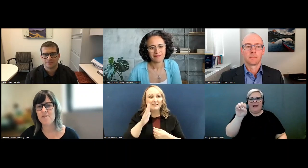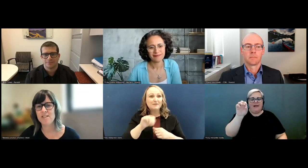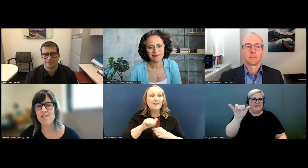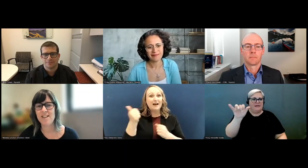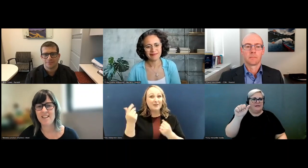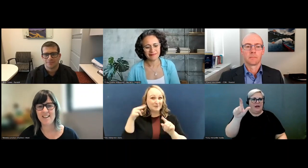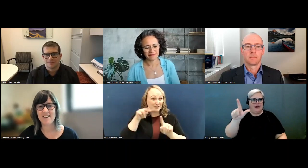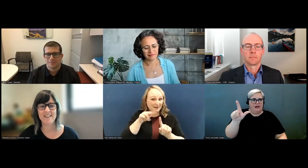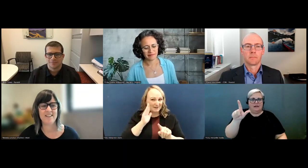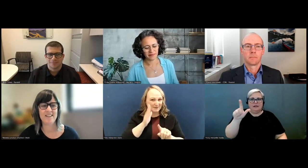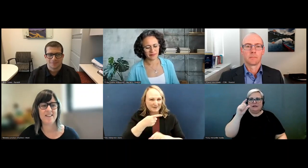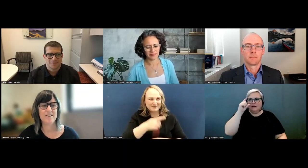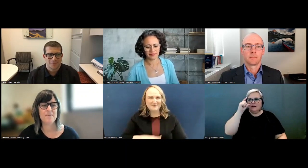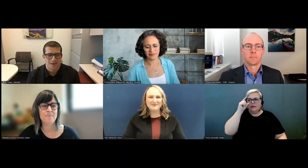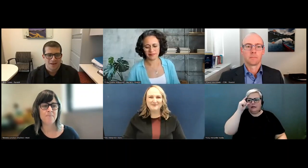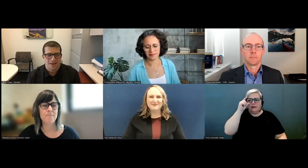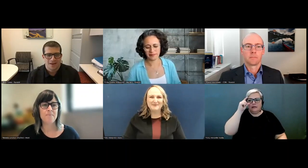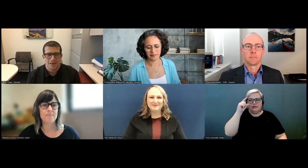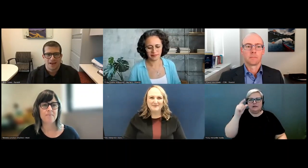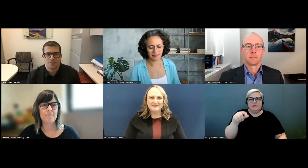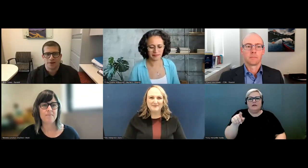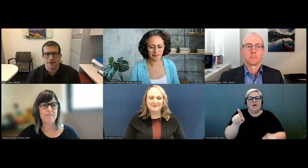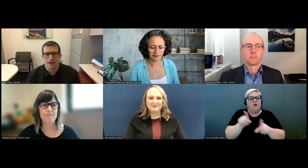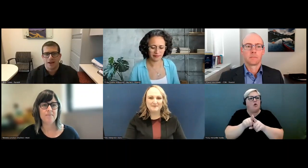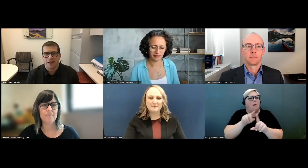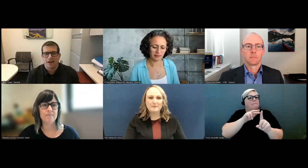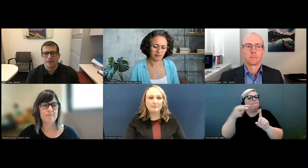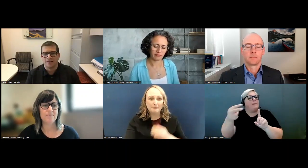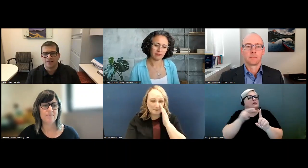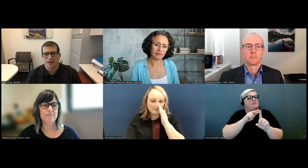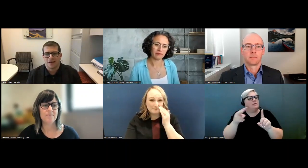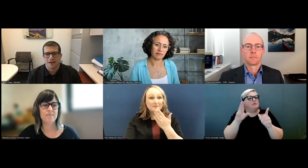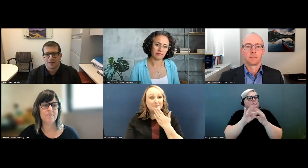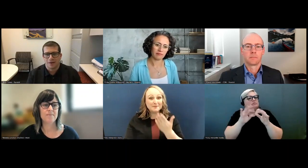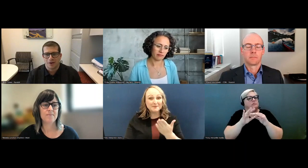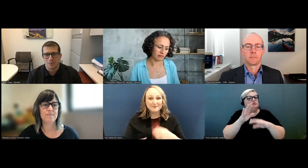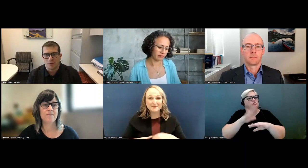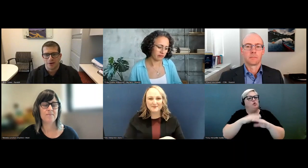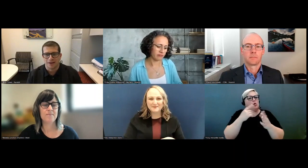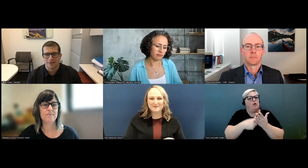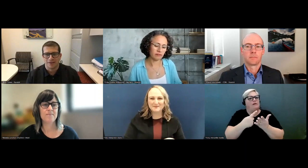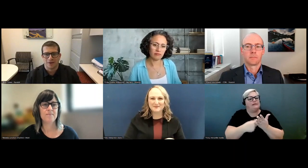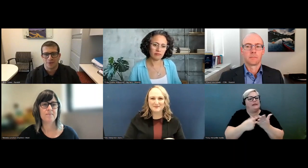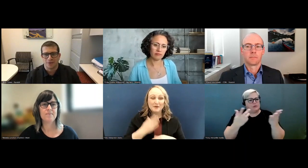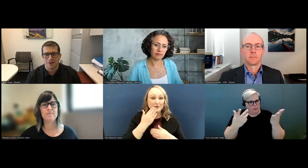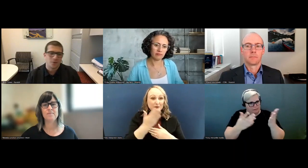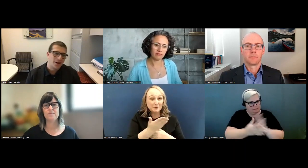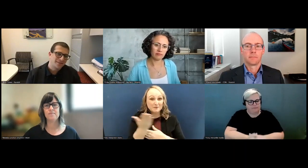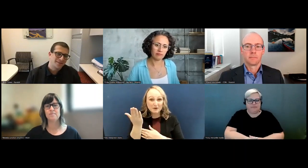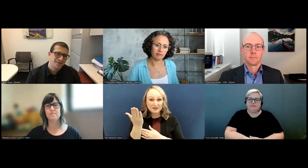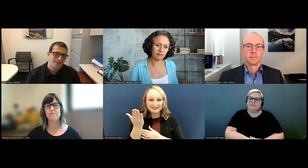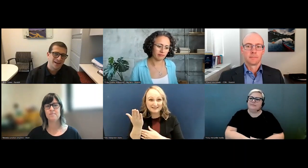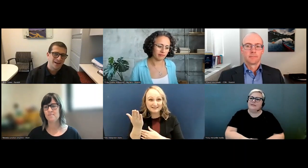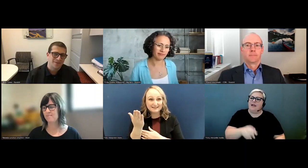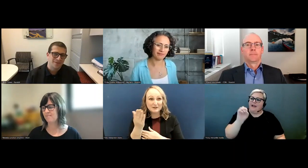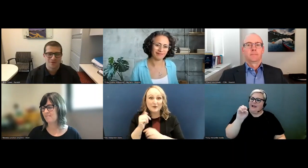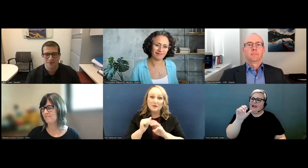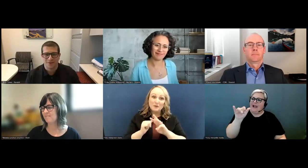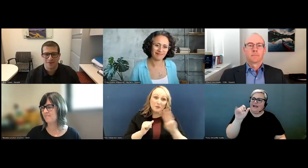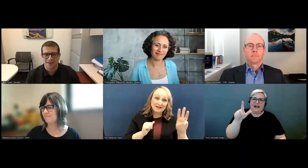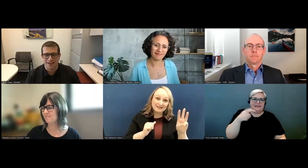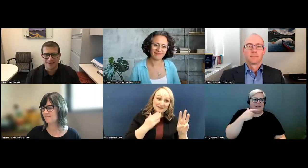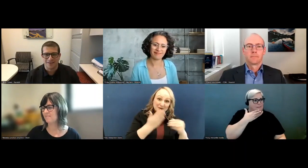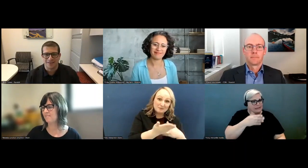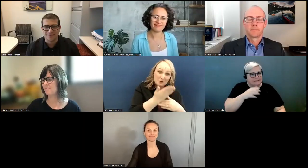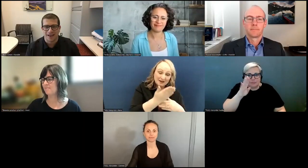this conversation, I think. Thanks, Brenda. And good morning to those on the West. Good afternoon to